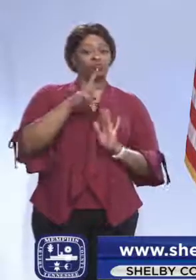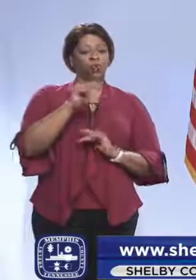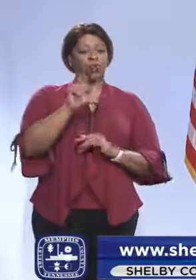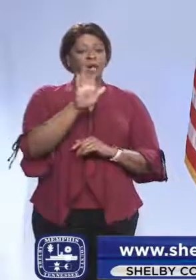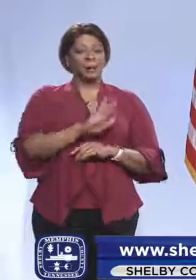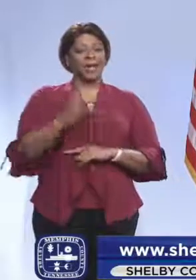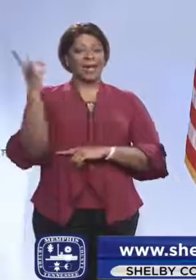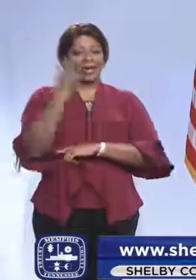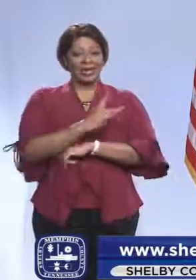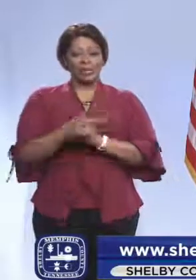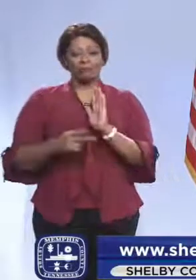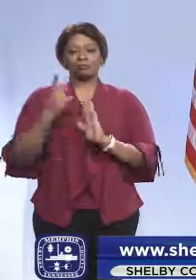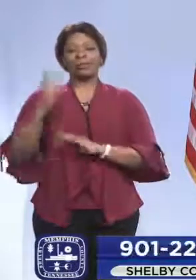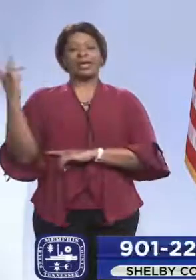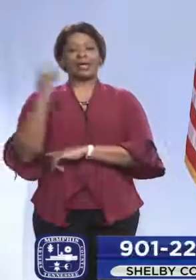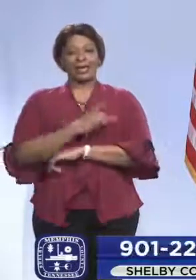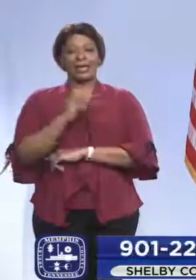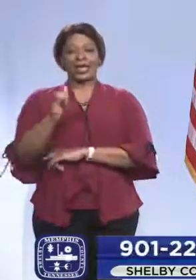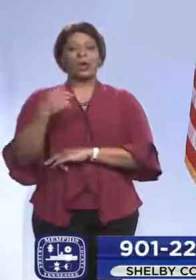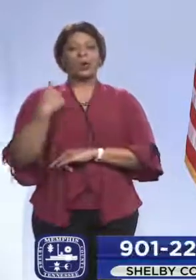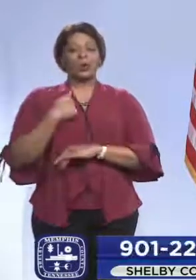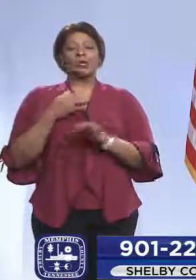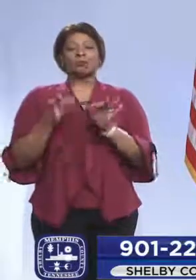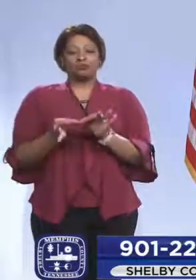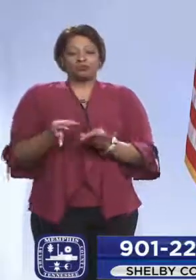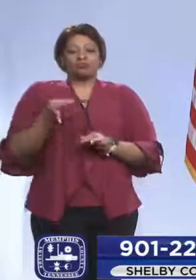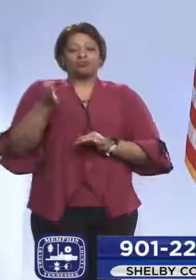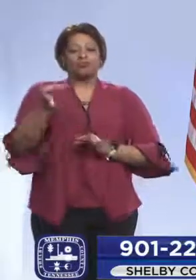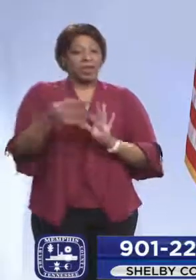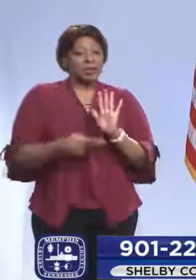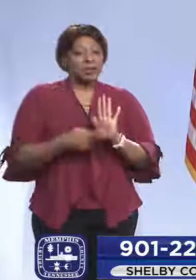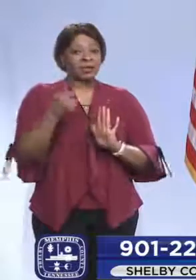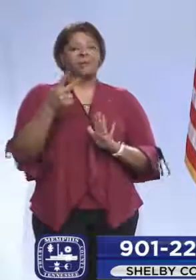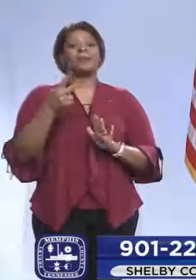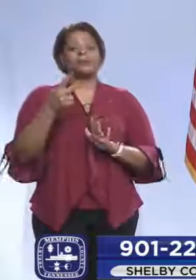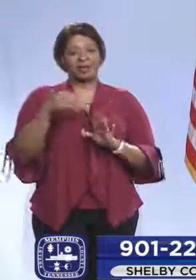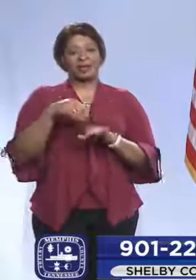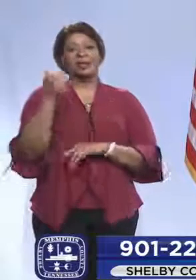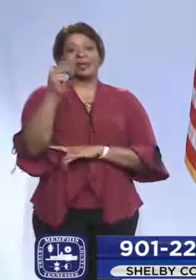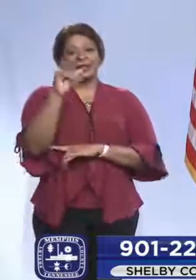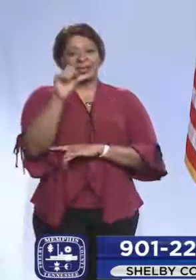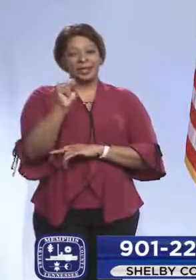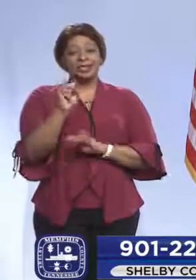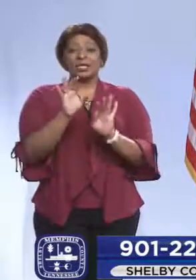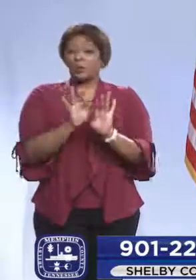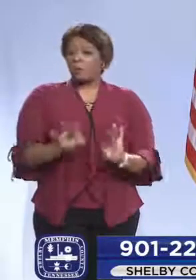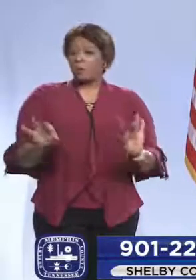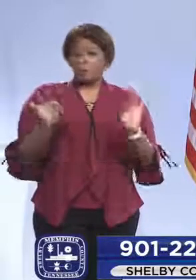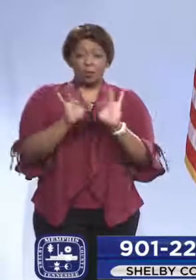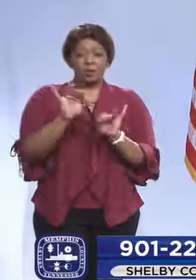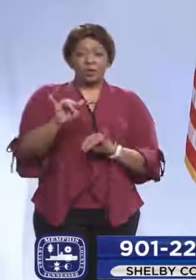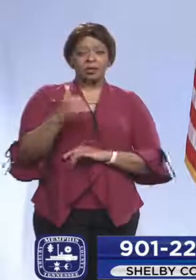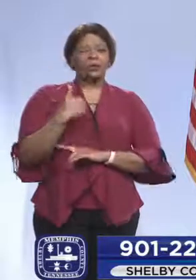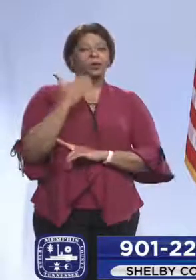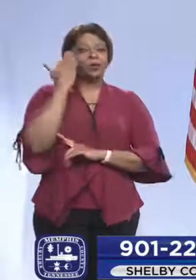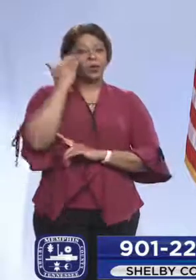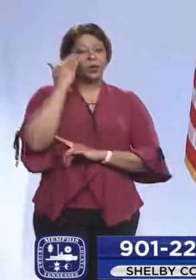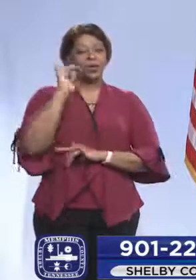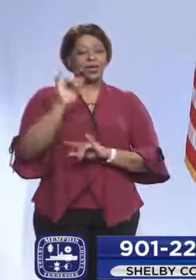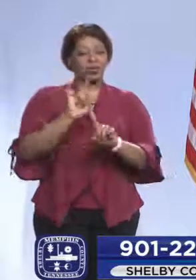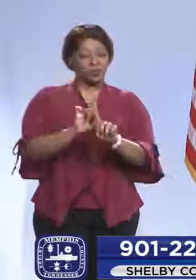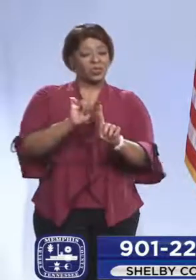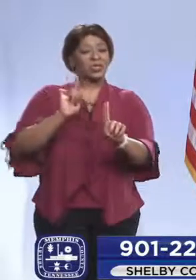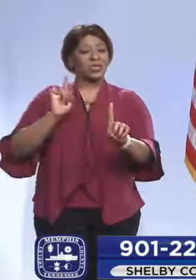8 days, and now we've pushed that out to doubling in 10 days. The importance of that is that we know social distancing